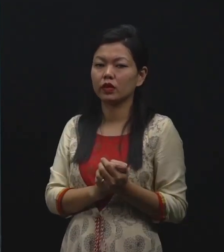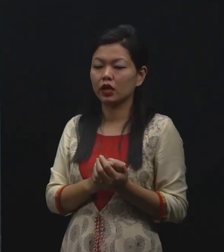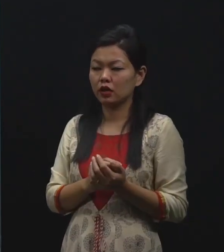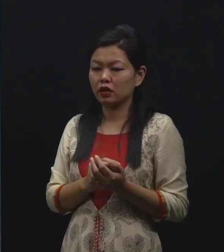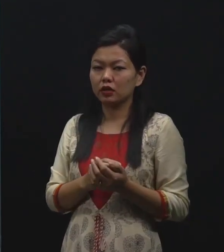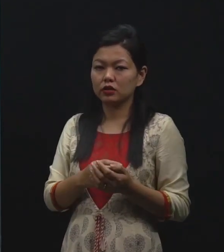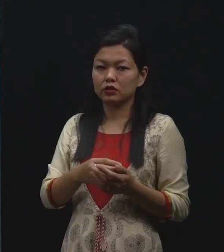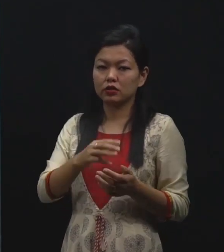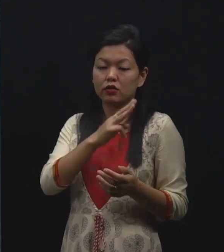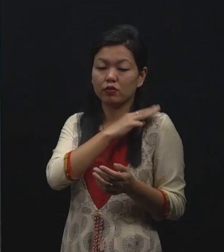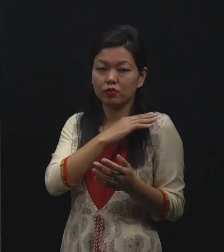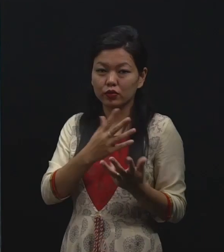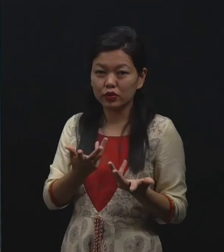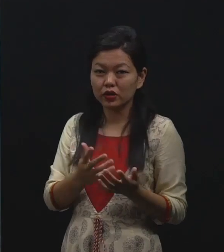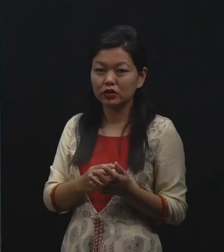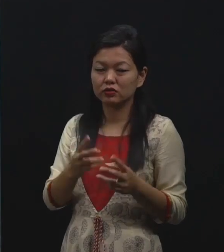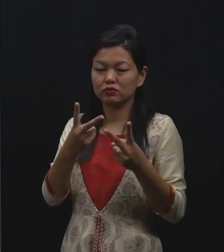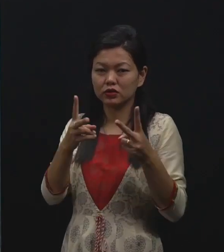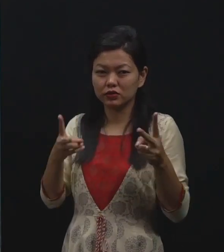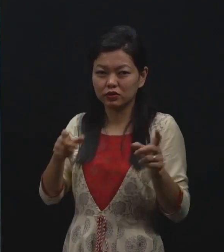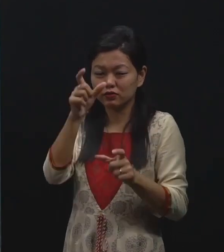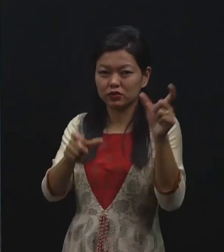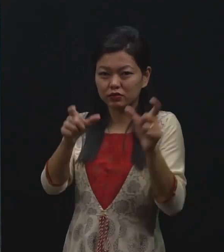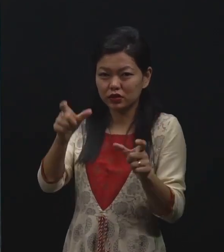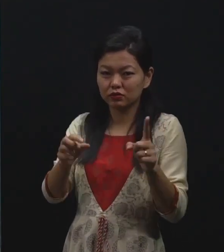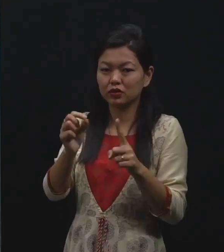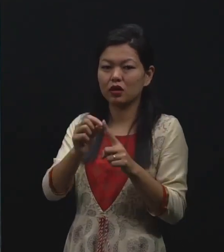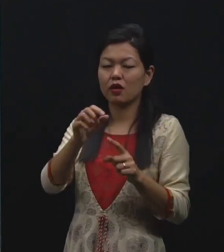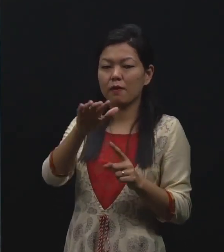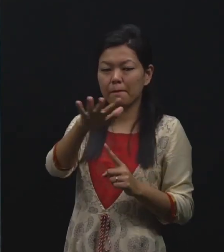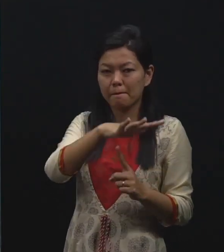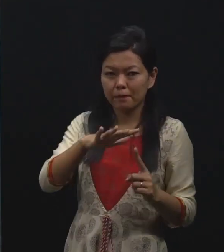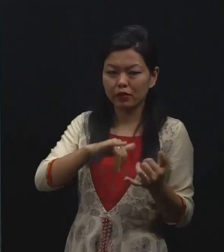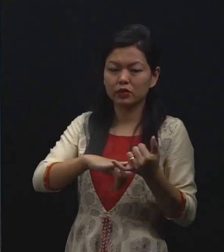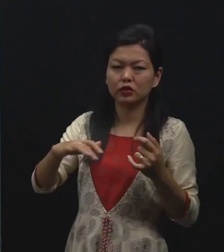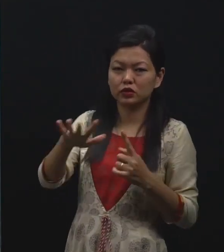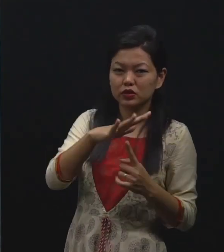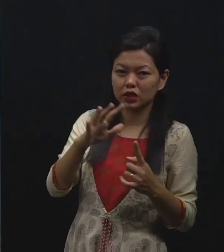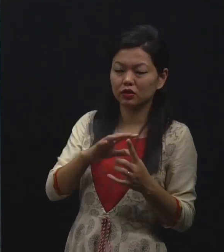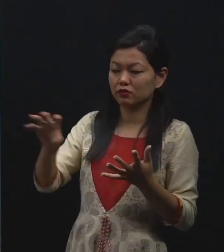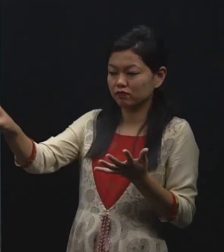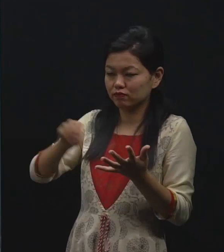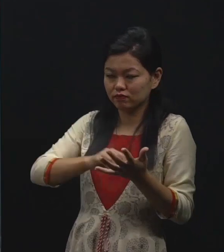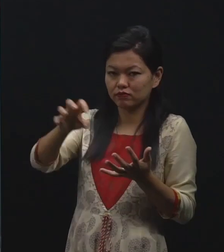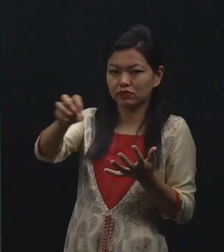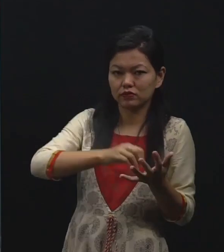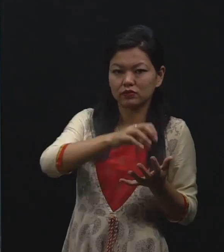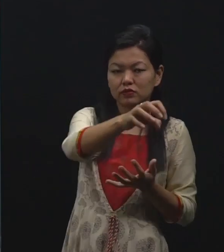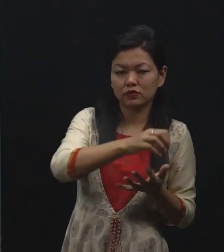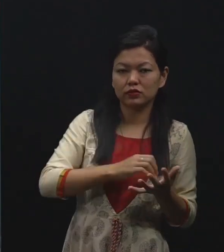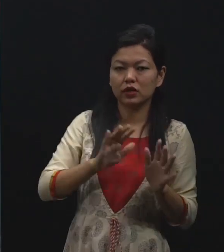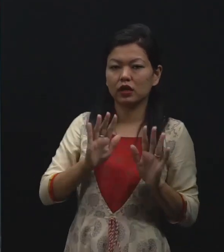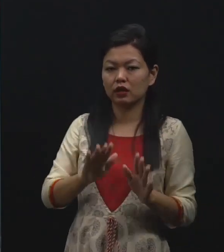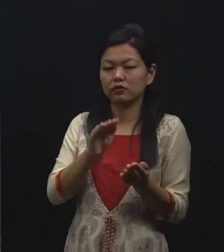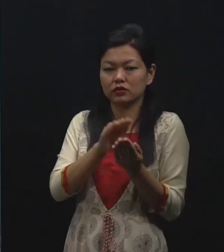from the police, they collect all the evidences from the public, from any person, from any witnesses, okay, whoever involved in the cases.